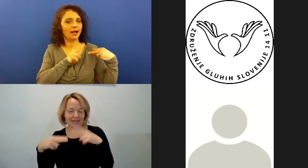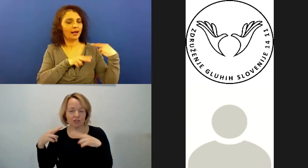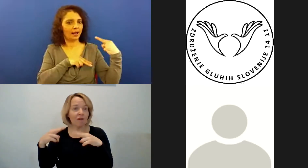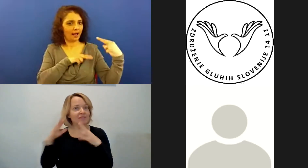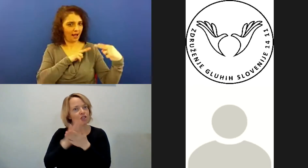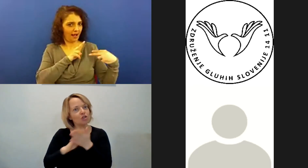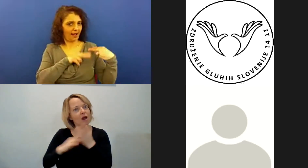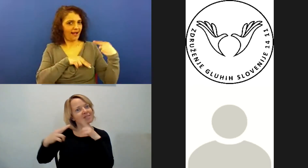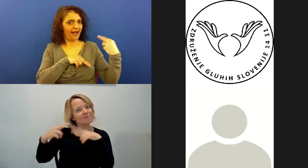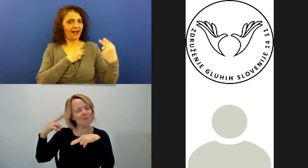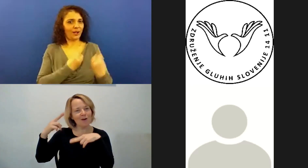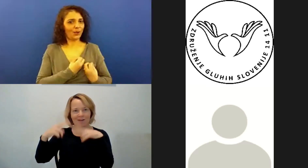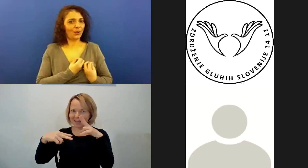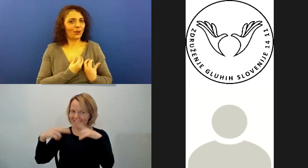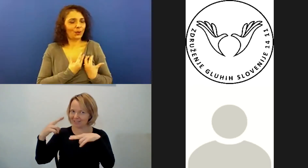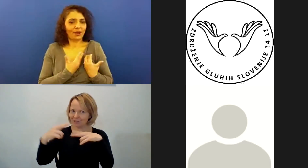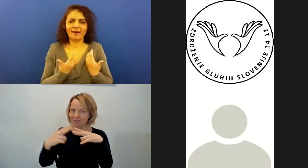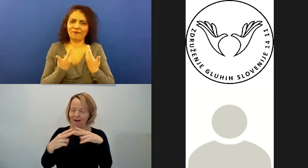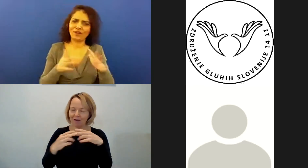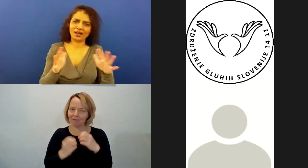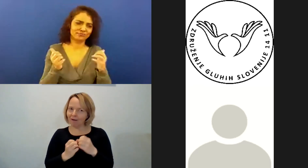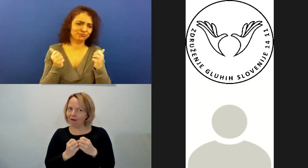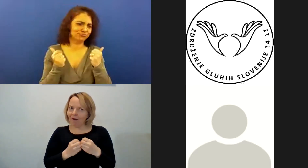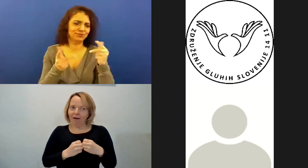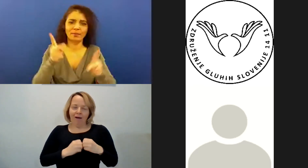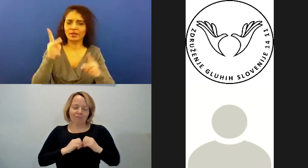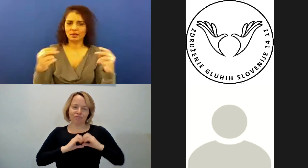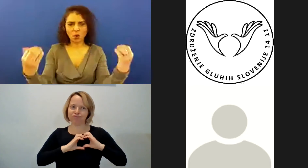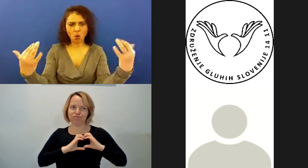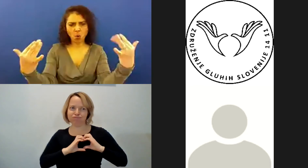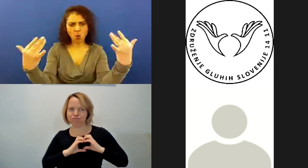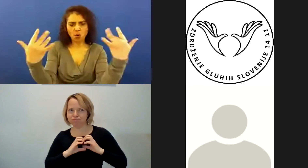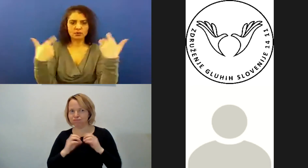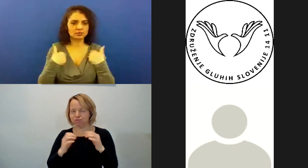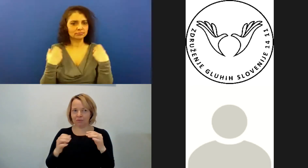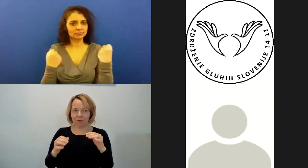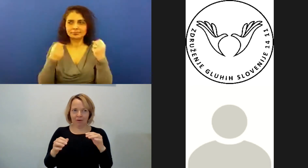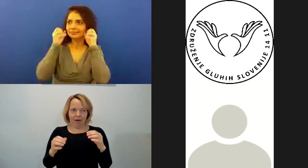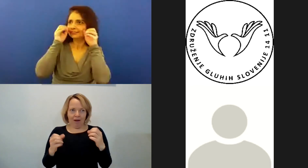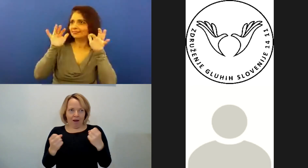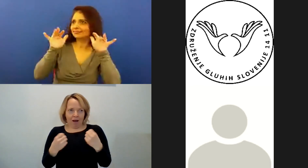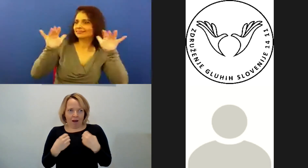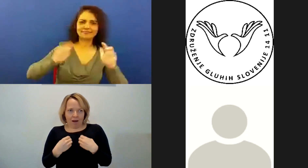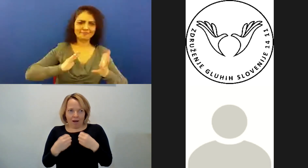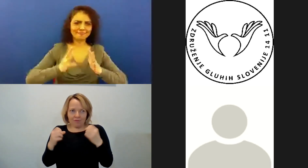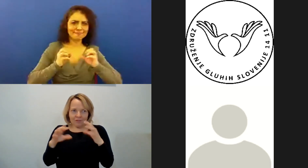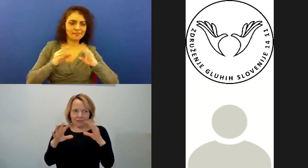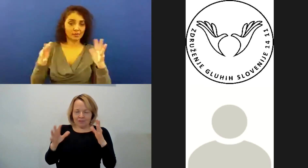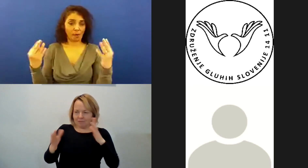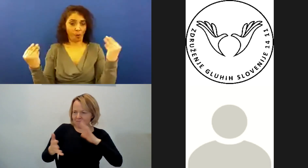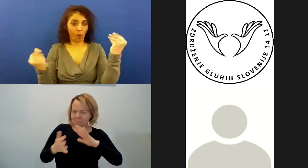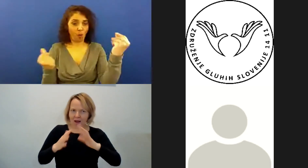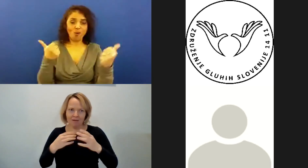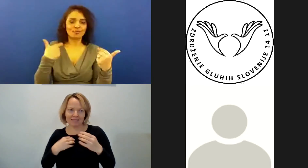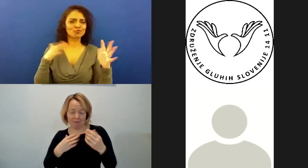And we happened to work in the same restaurant. So we met, became friends, we fell in